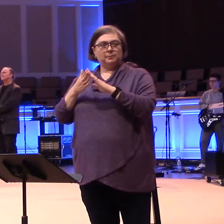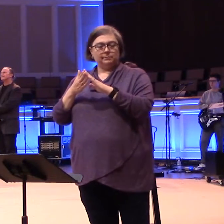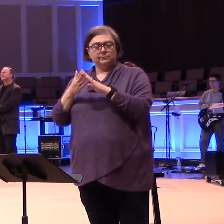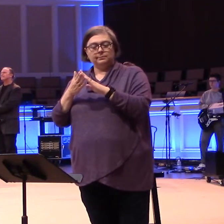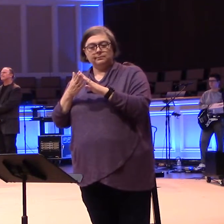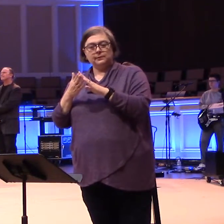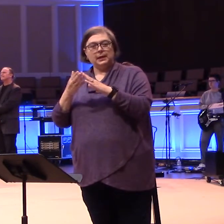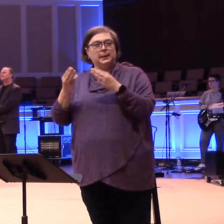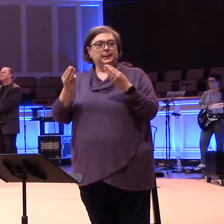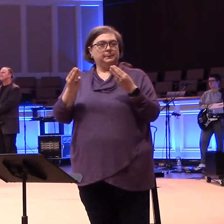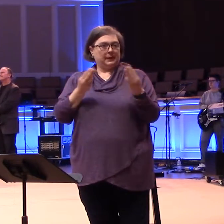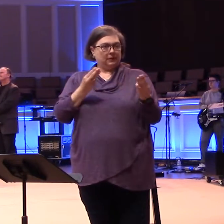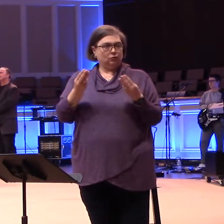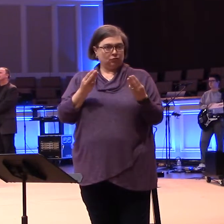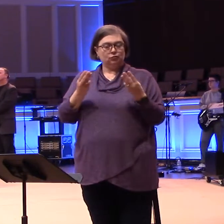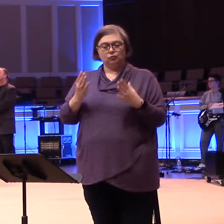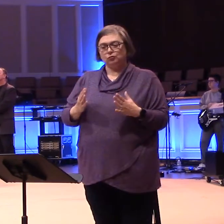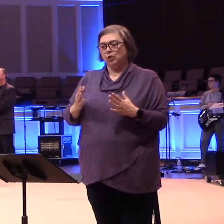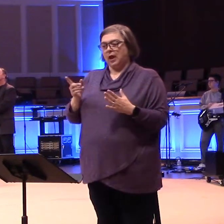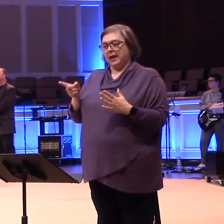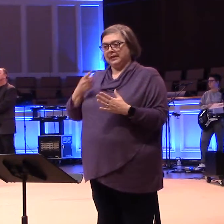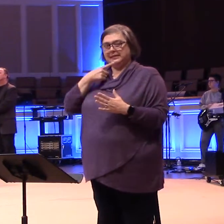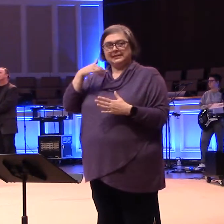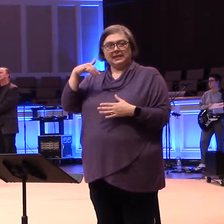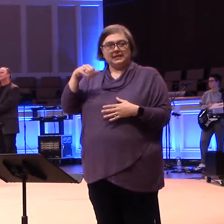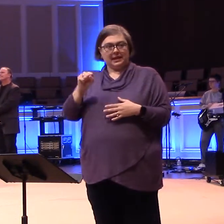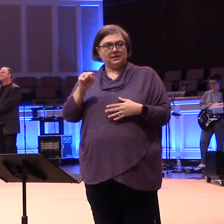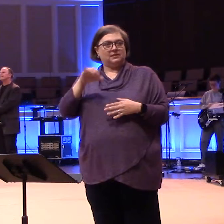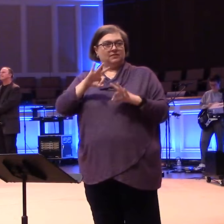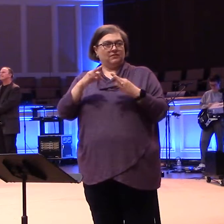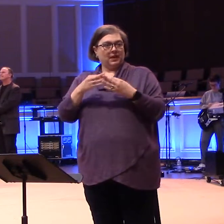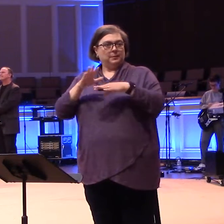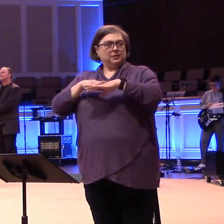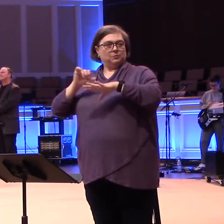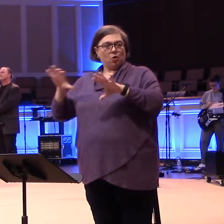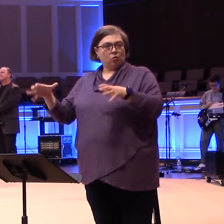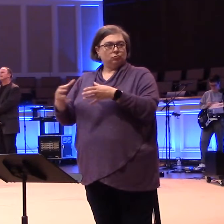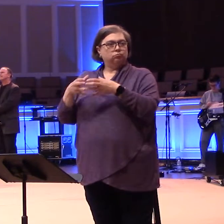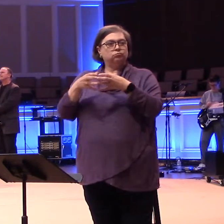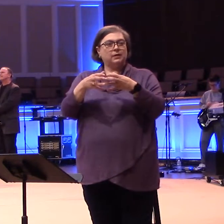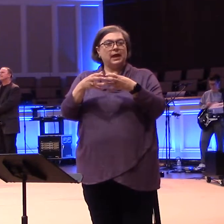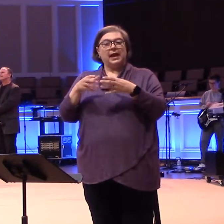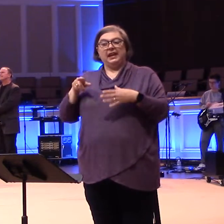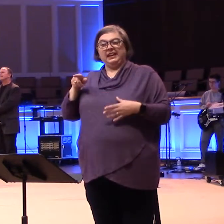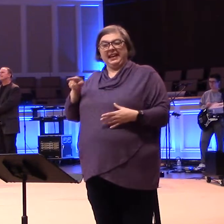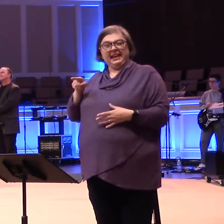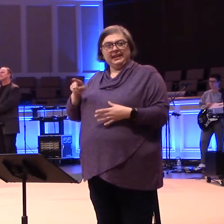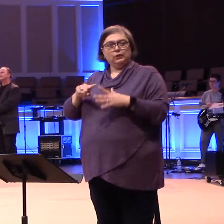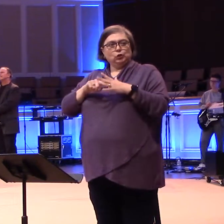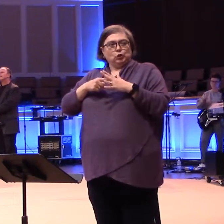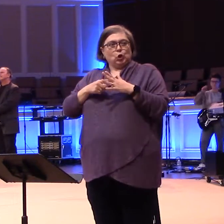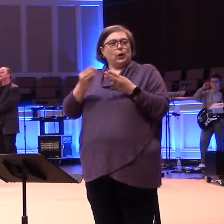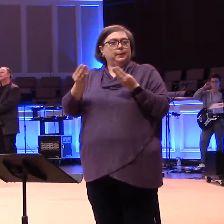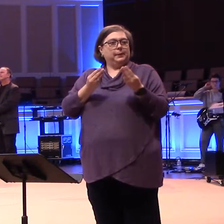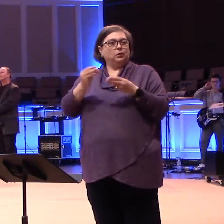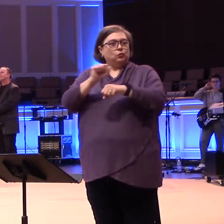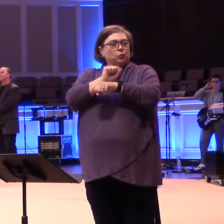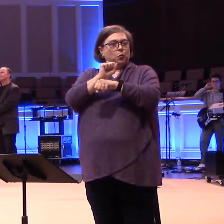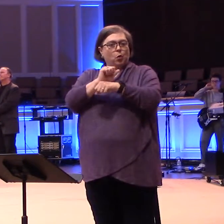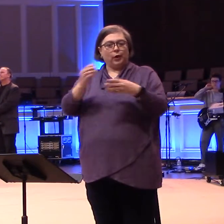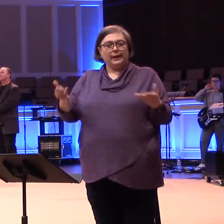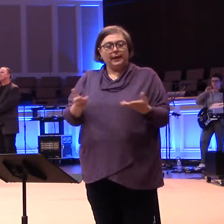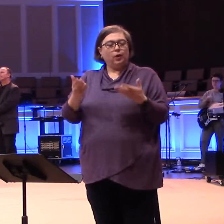of obediently saying yes to God in the area of ministry. Shane has started some ministry work with us here. He's in